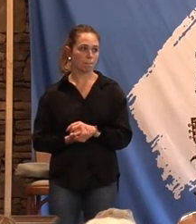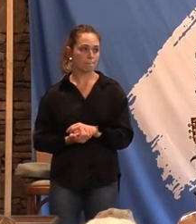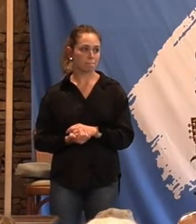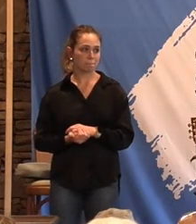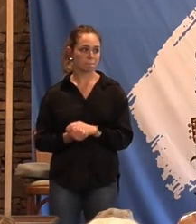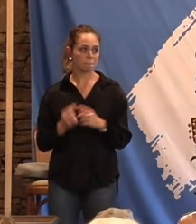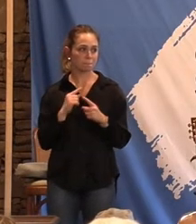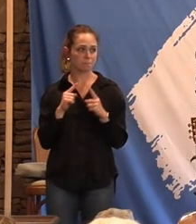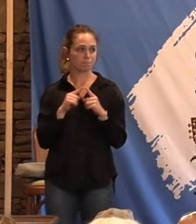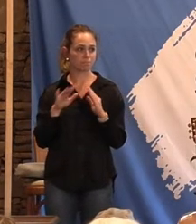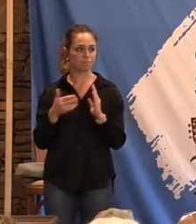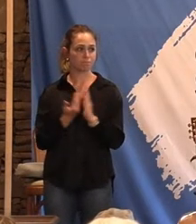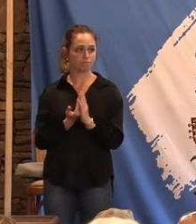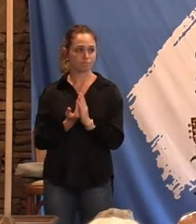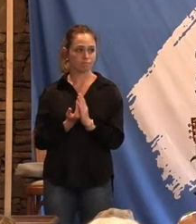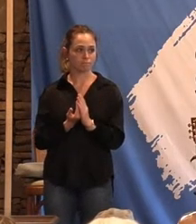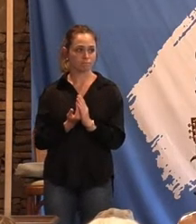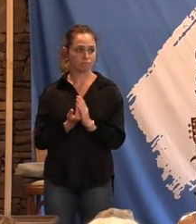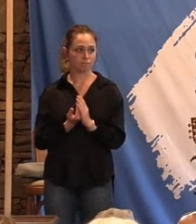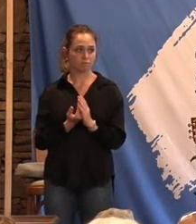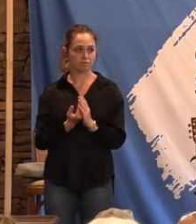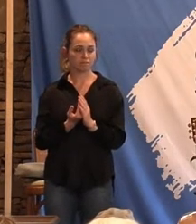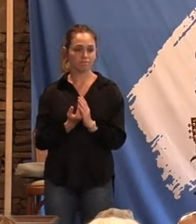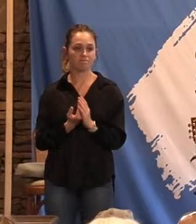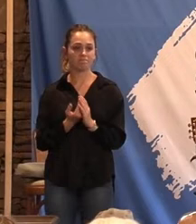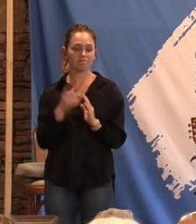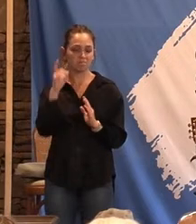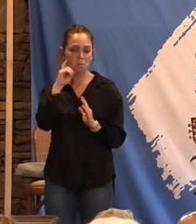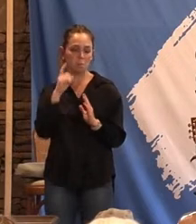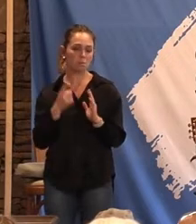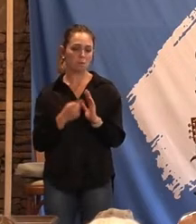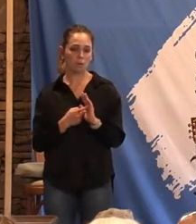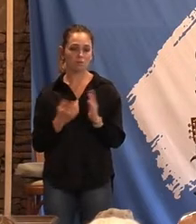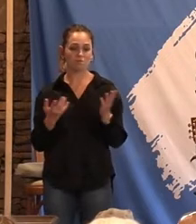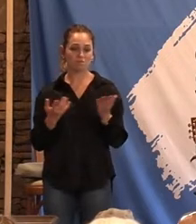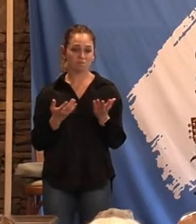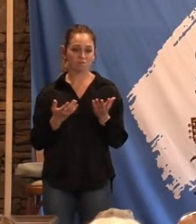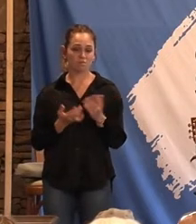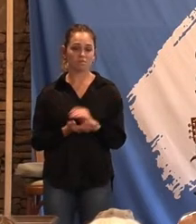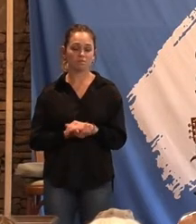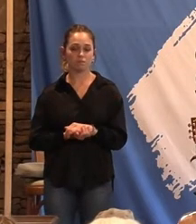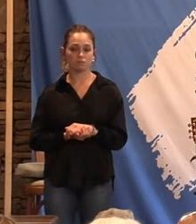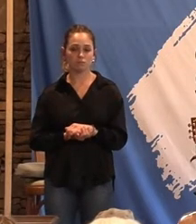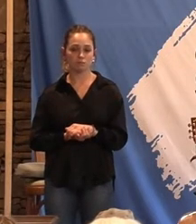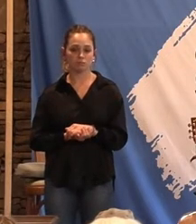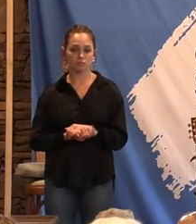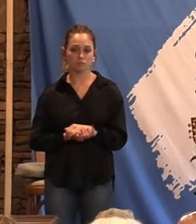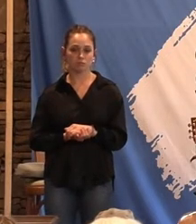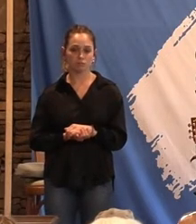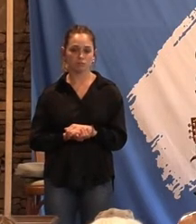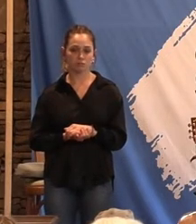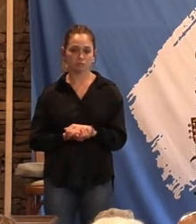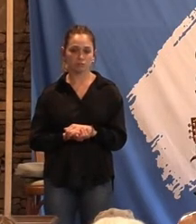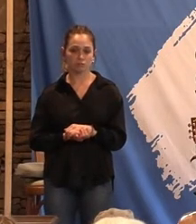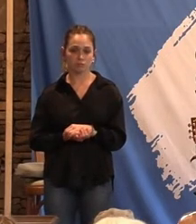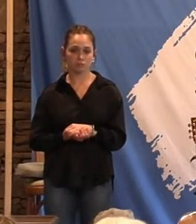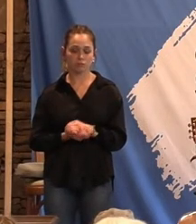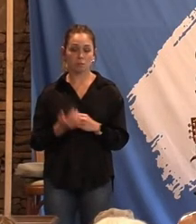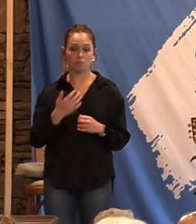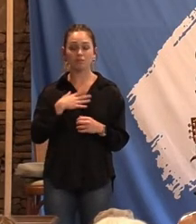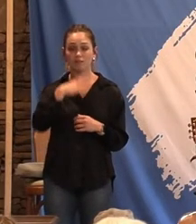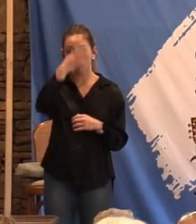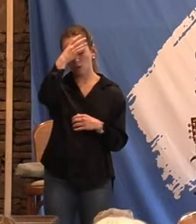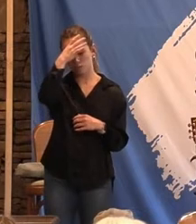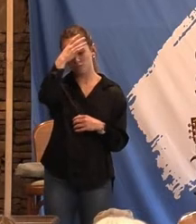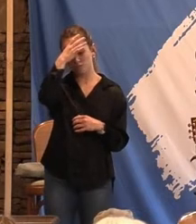When I got there, I realized that my father was very